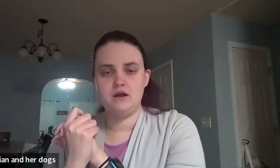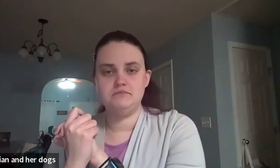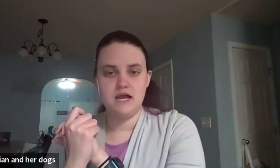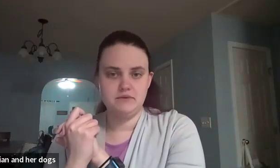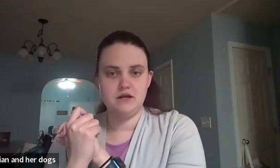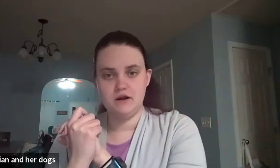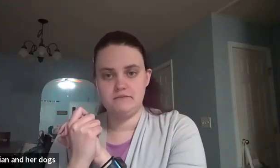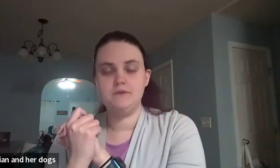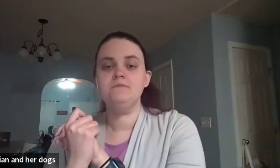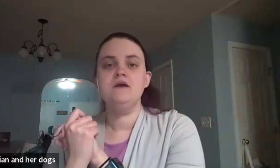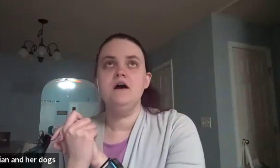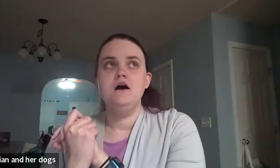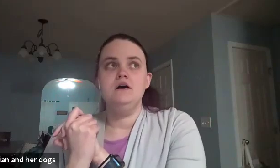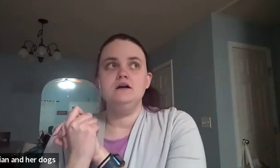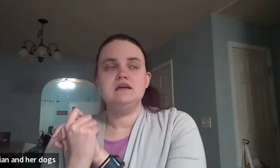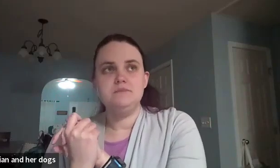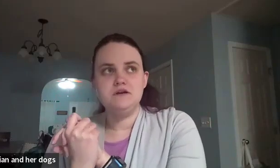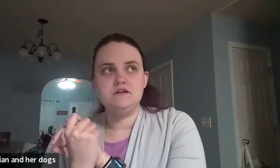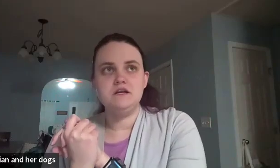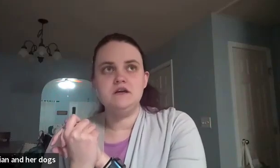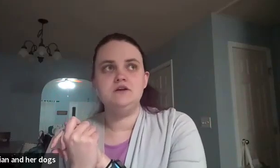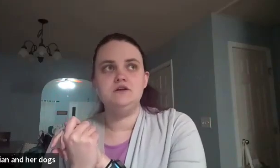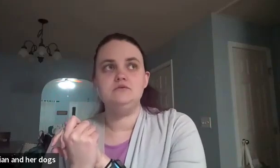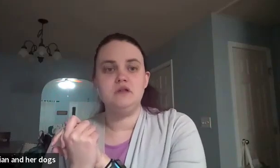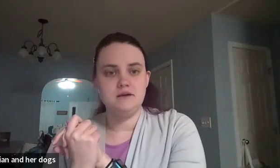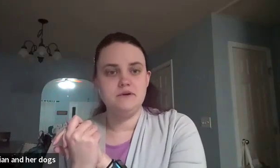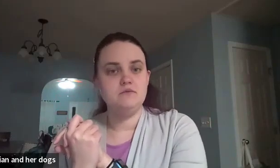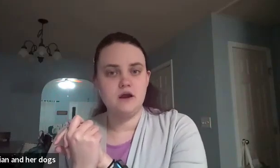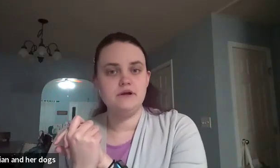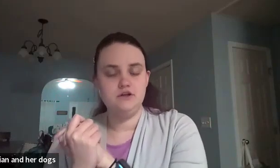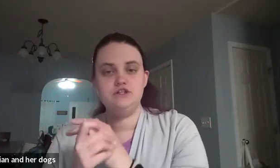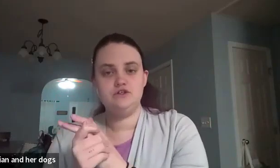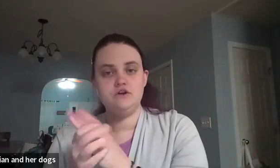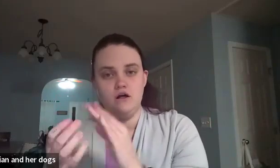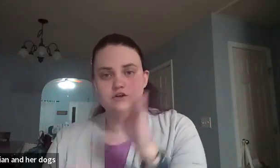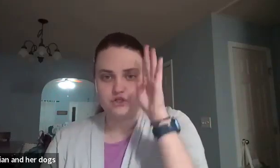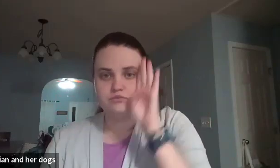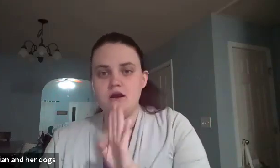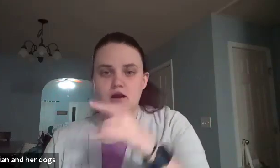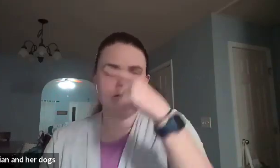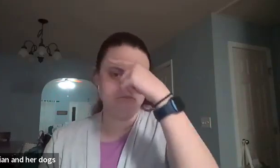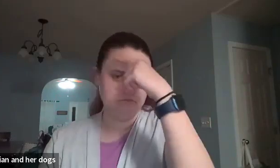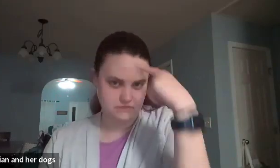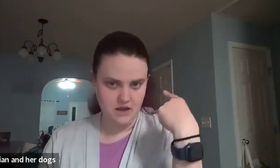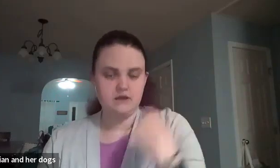bear, black bear, brown bear. Typically, black bear and brown bear, you can do the colors. So brown,